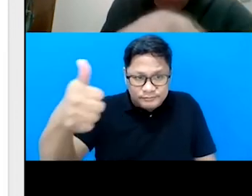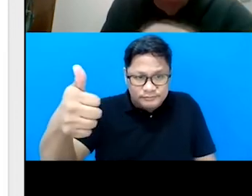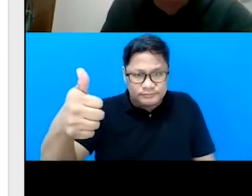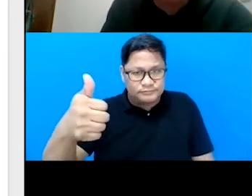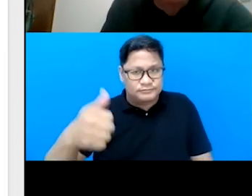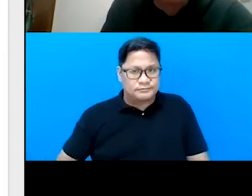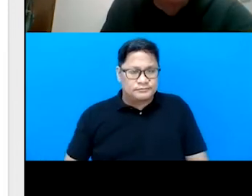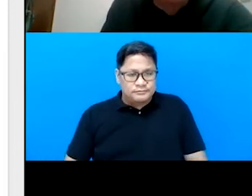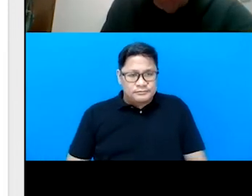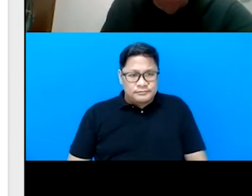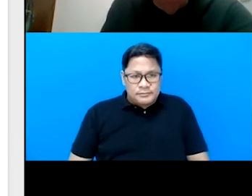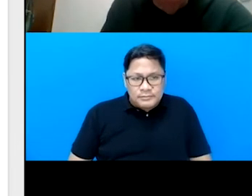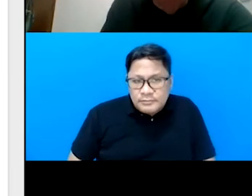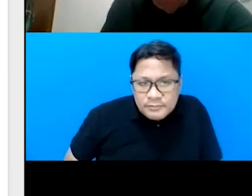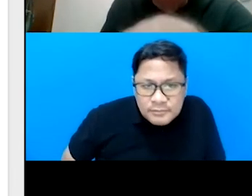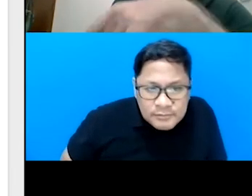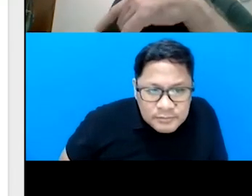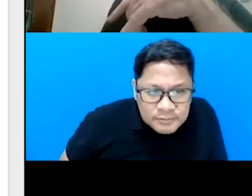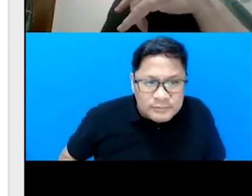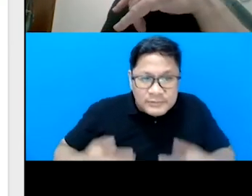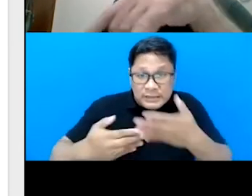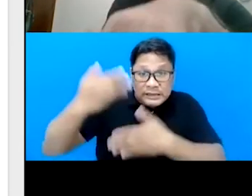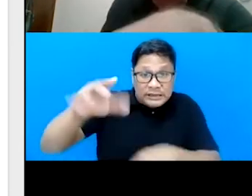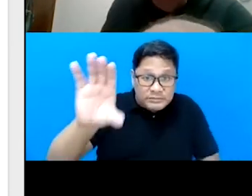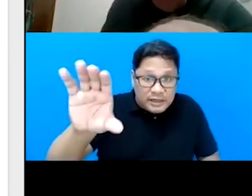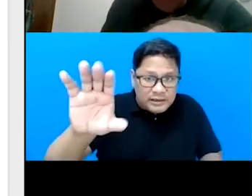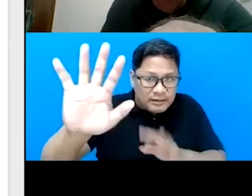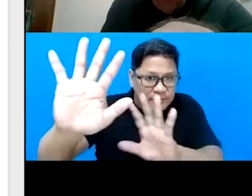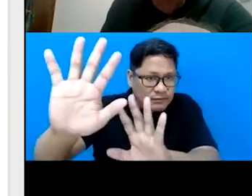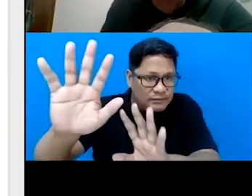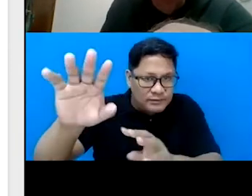Okay, and then in the next paragraph, change 10 to black font.